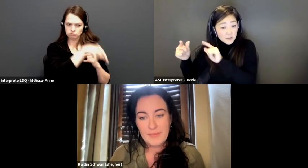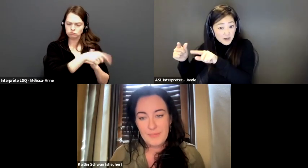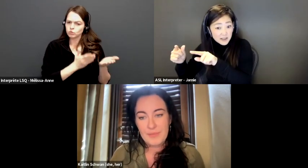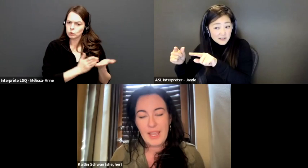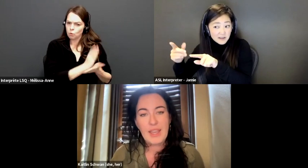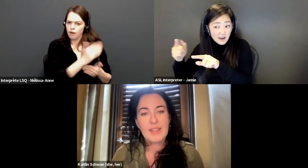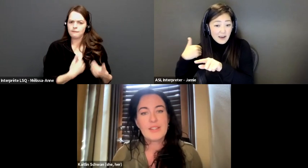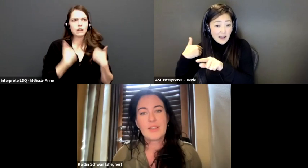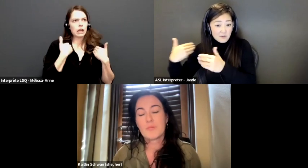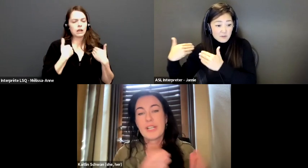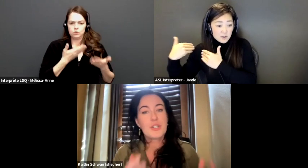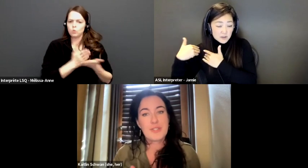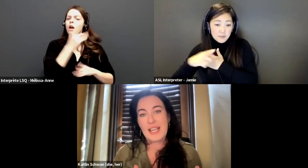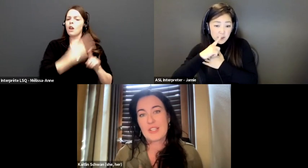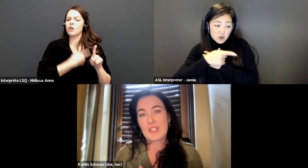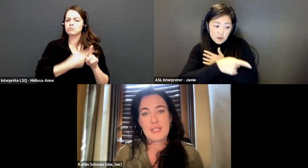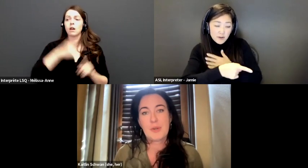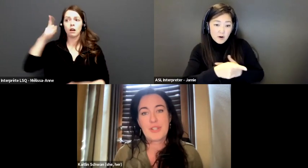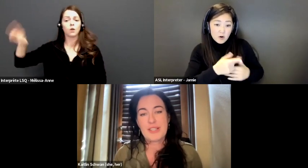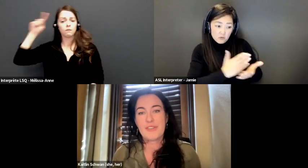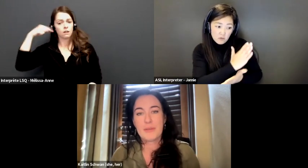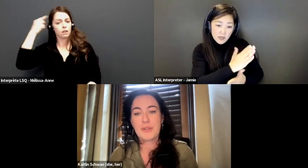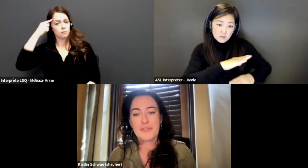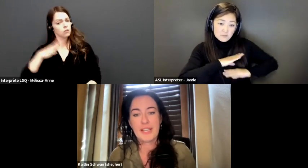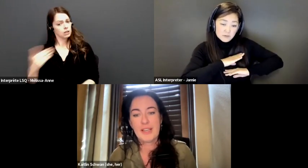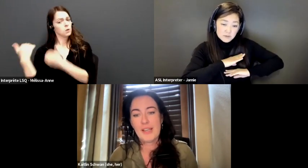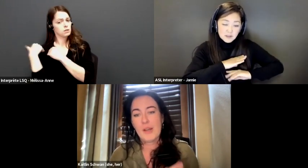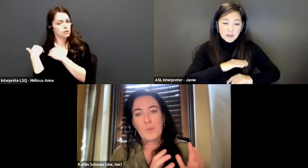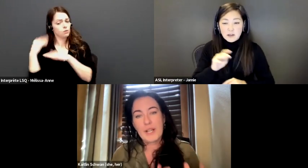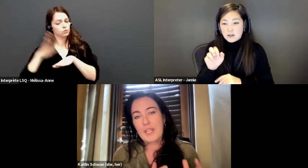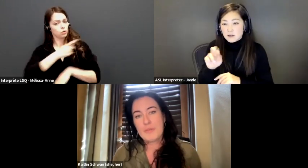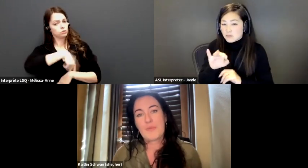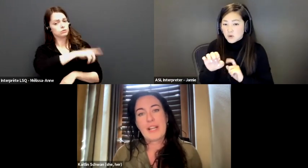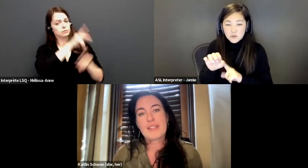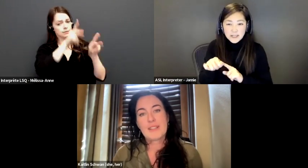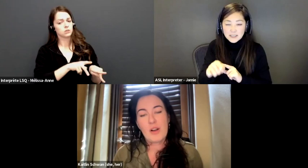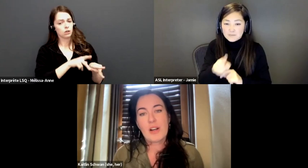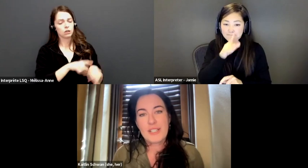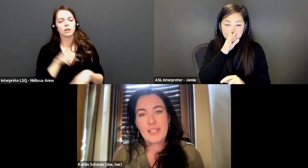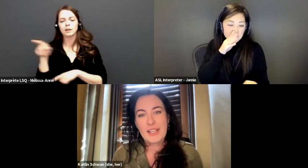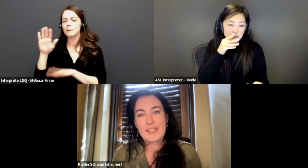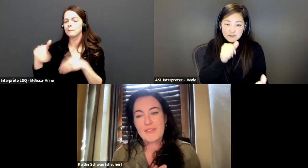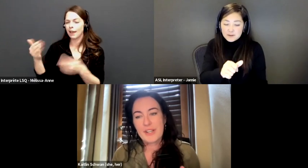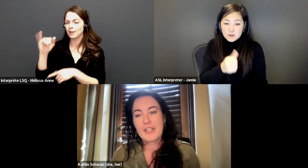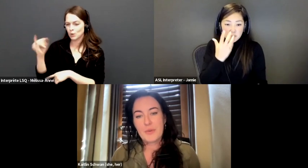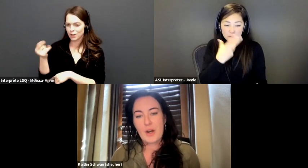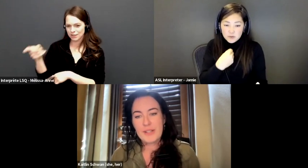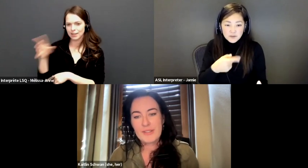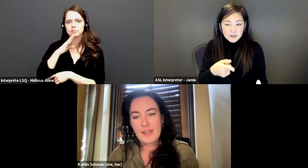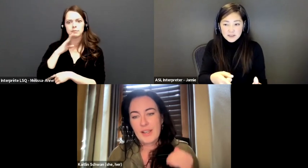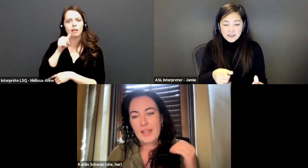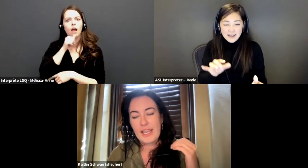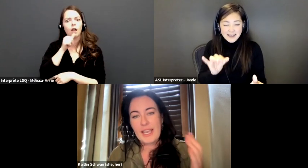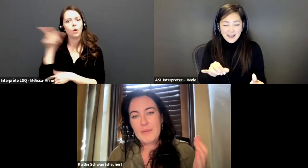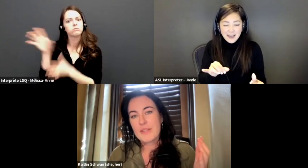rights. And Marie-Josée actually spoke to this very beautifully. What human rights law articulates is very